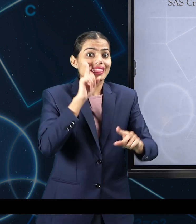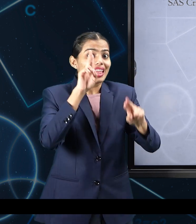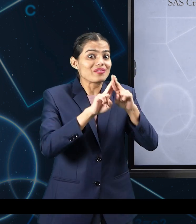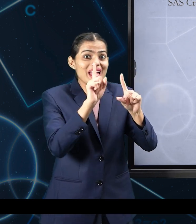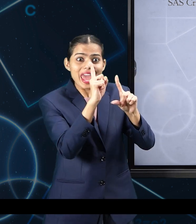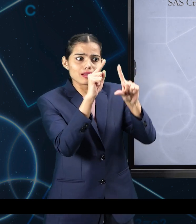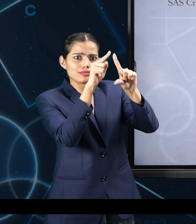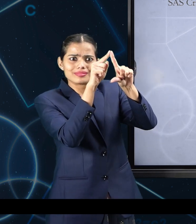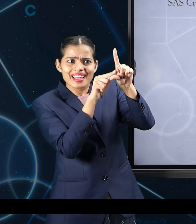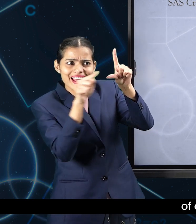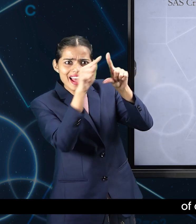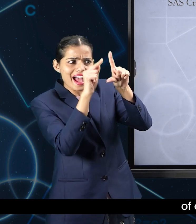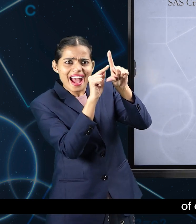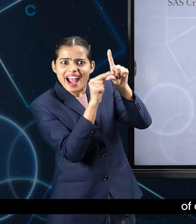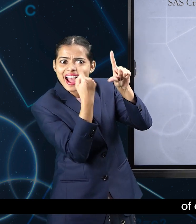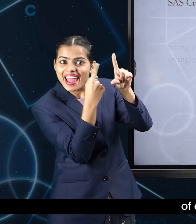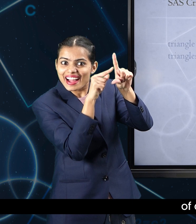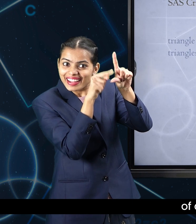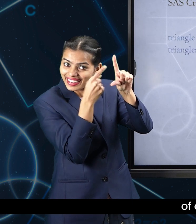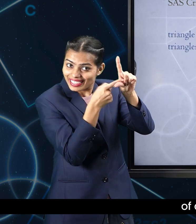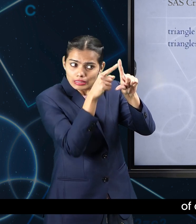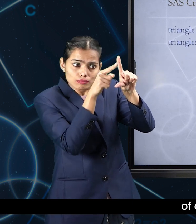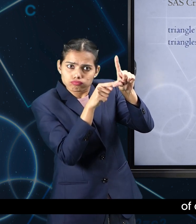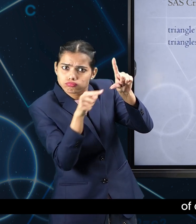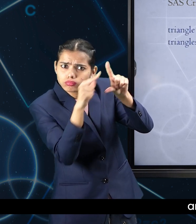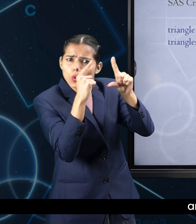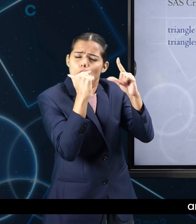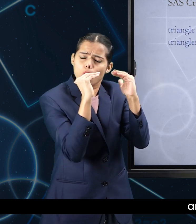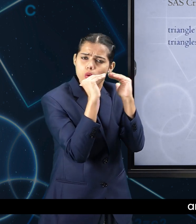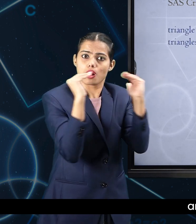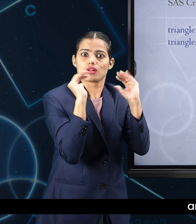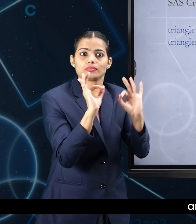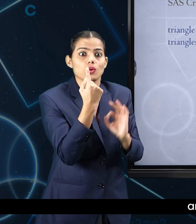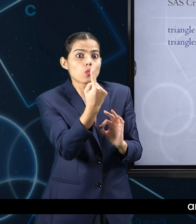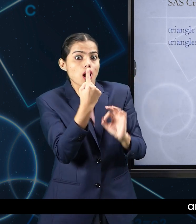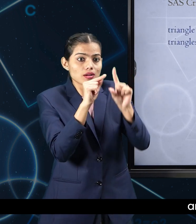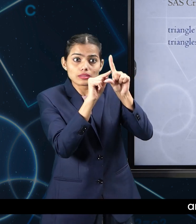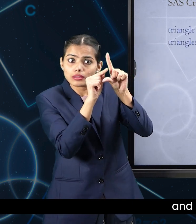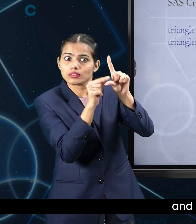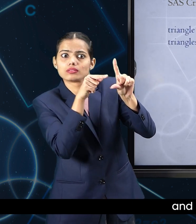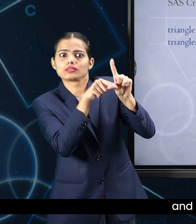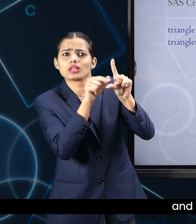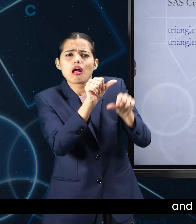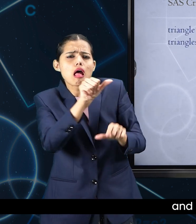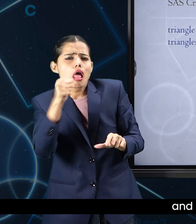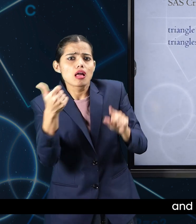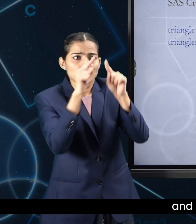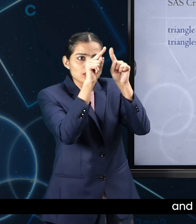If one angle of a triangle is equal to one angle of another triangle and if the sides including